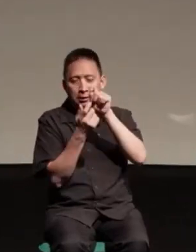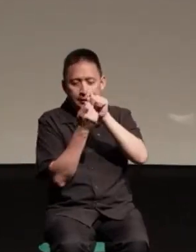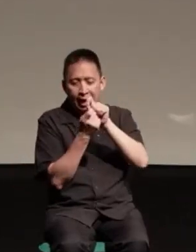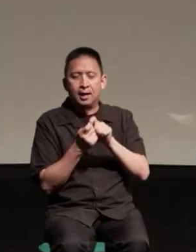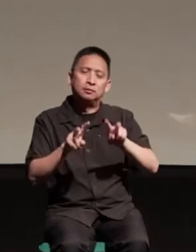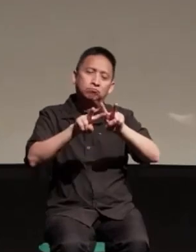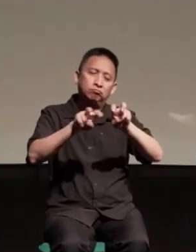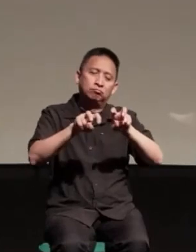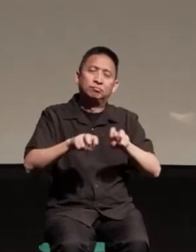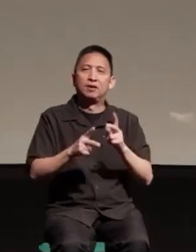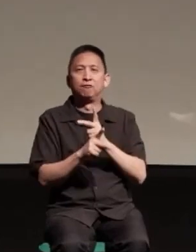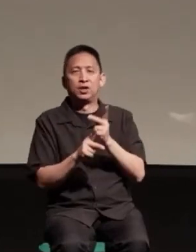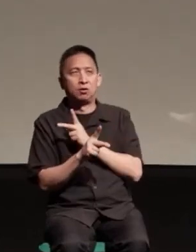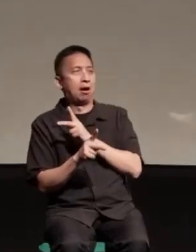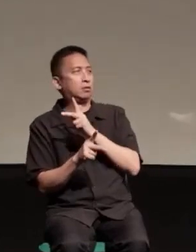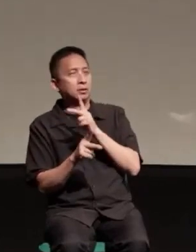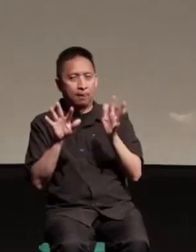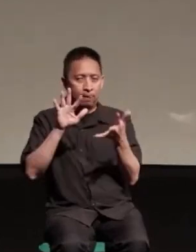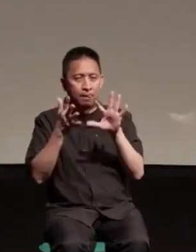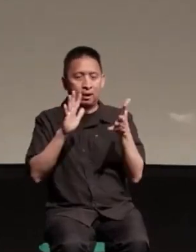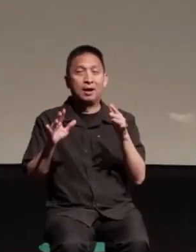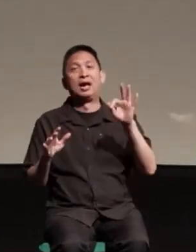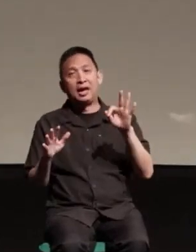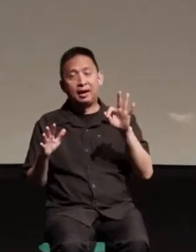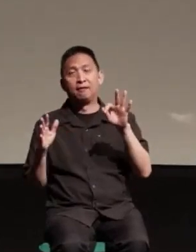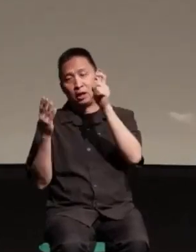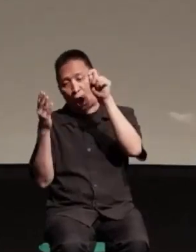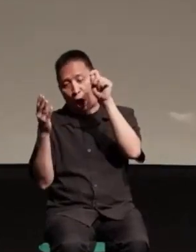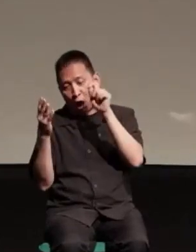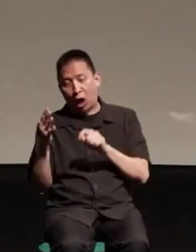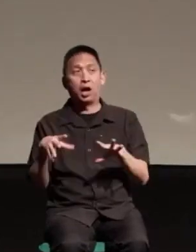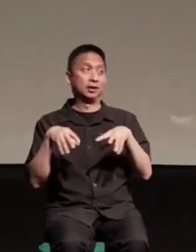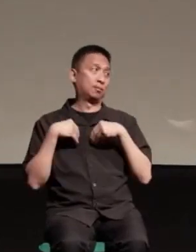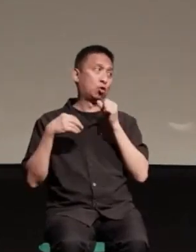dig into them when they come my way. But it's a really good question.